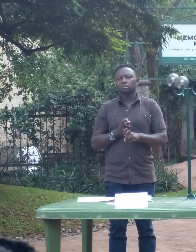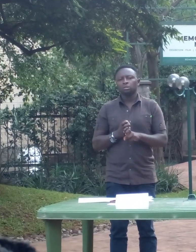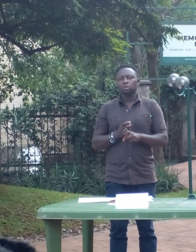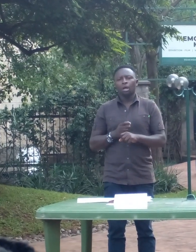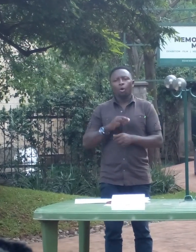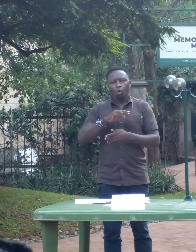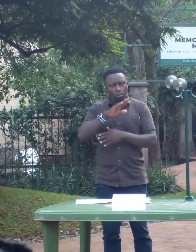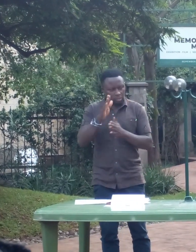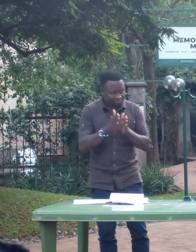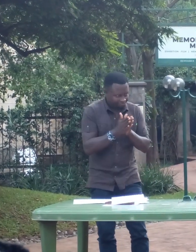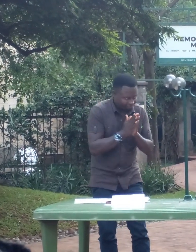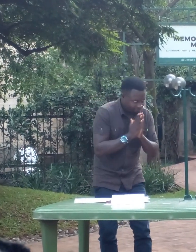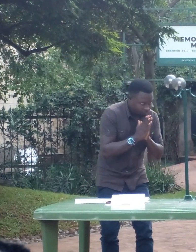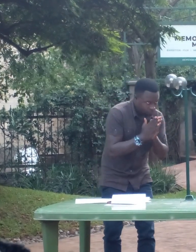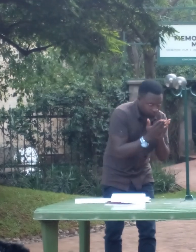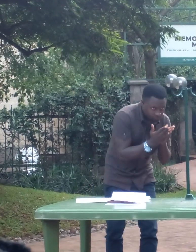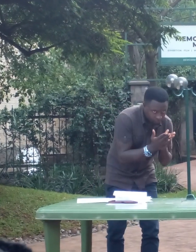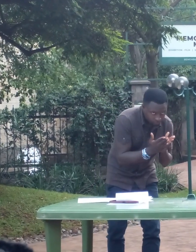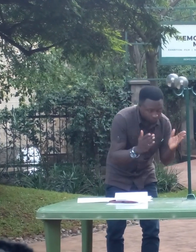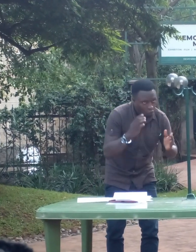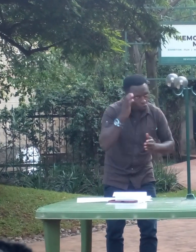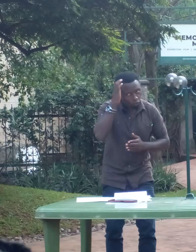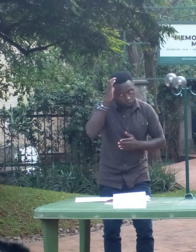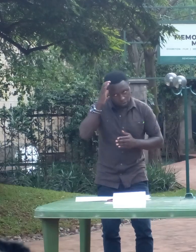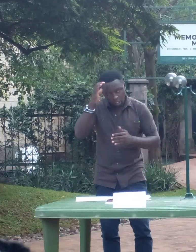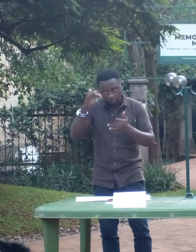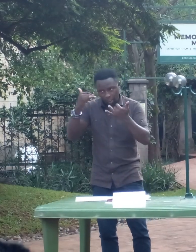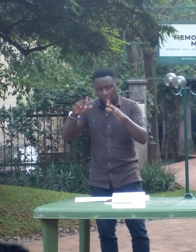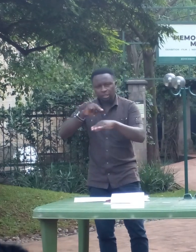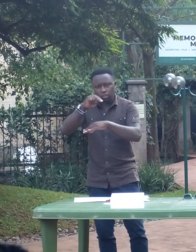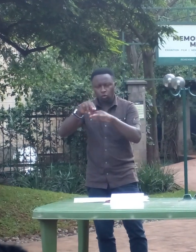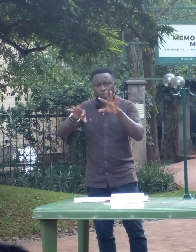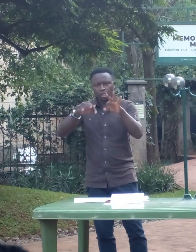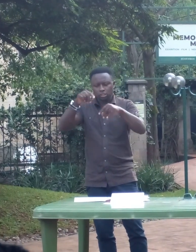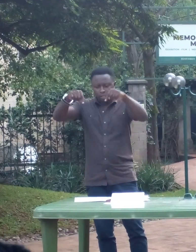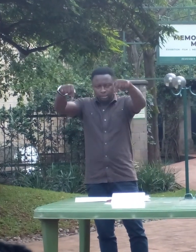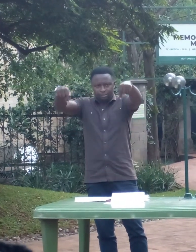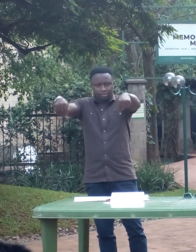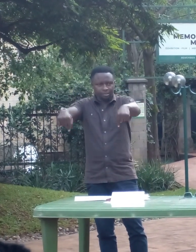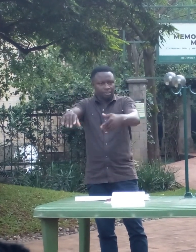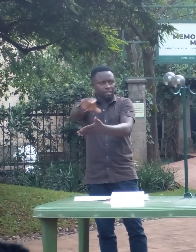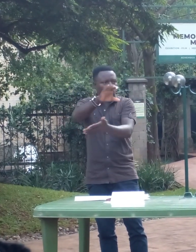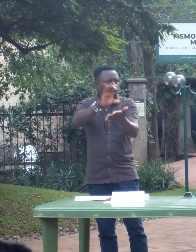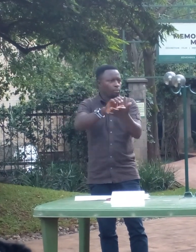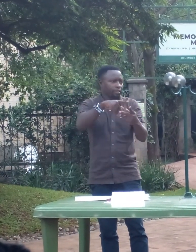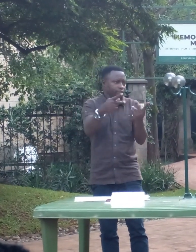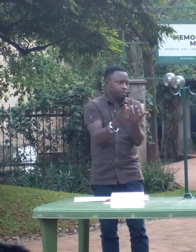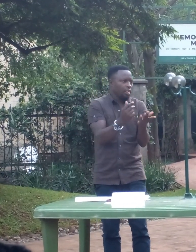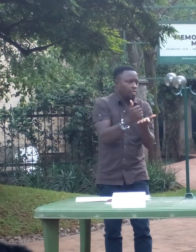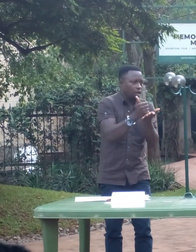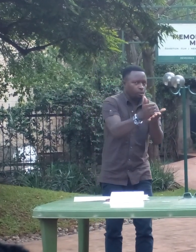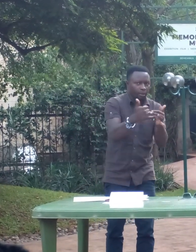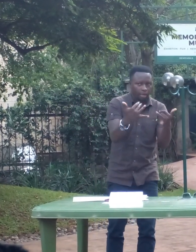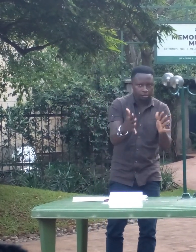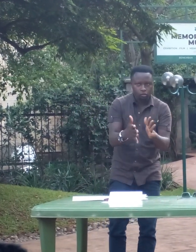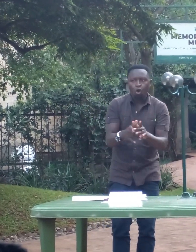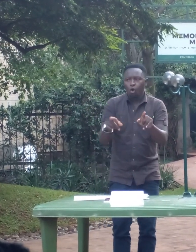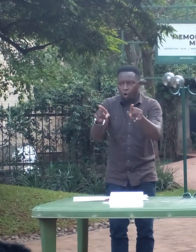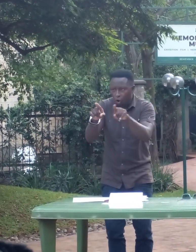hard. So I'm just requesting to consider the players for national selection to happen here in Nairobi